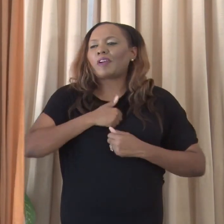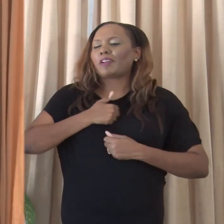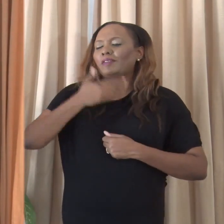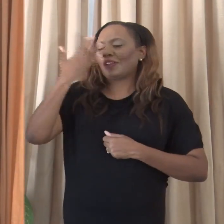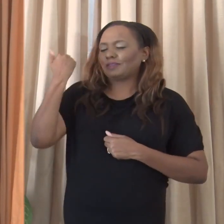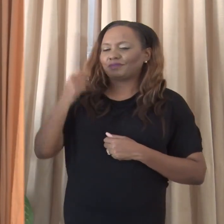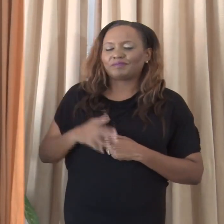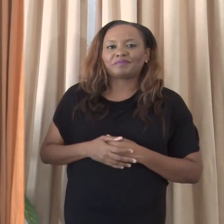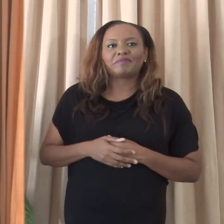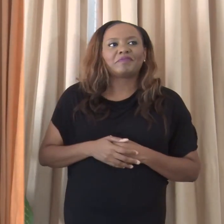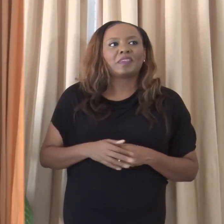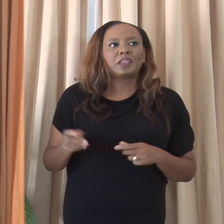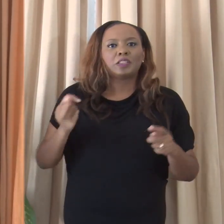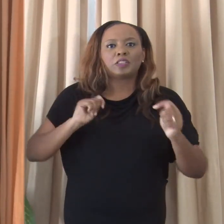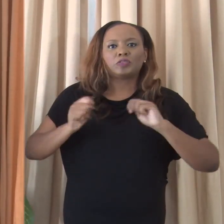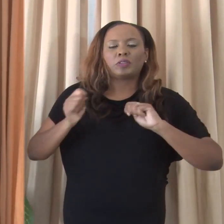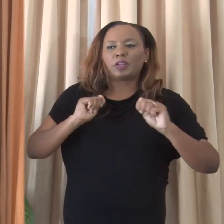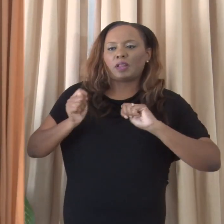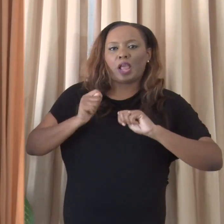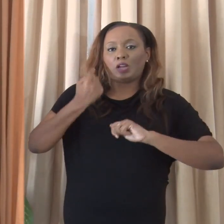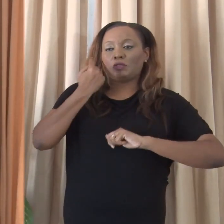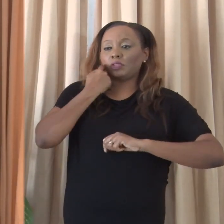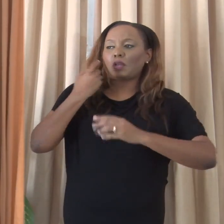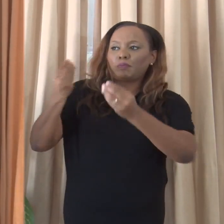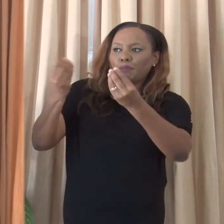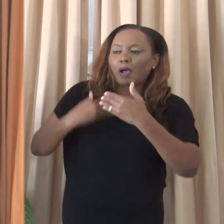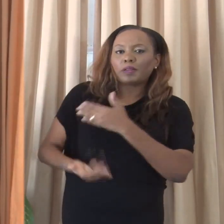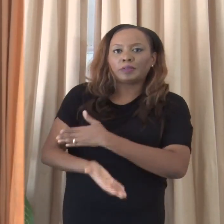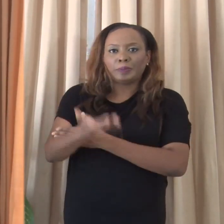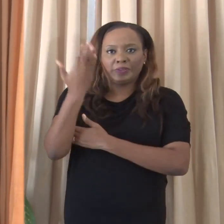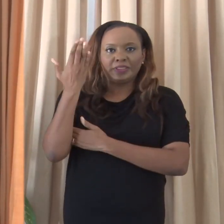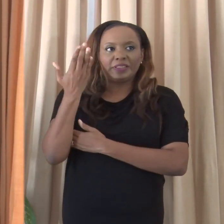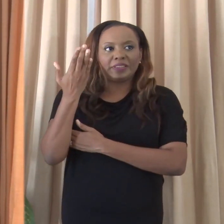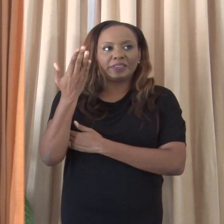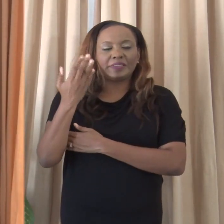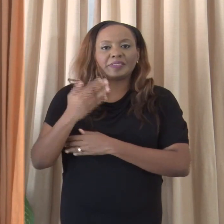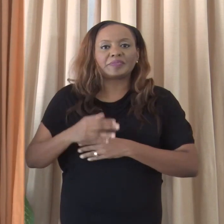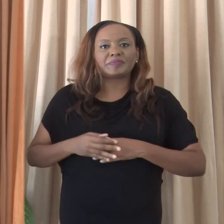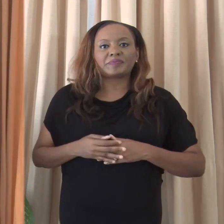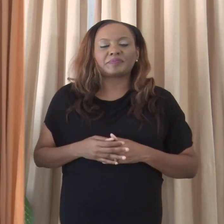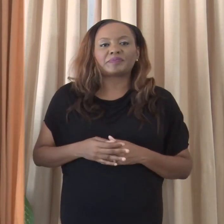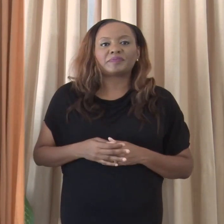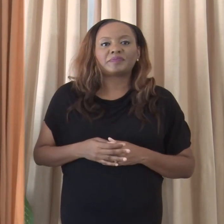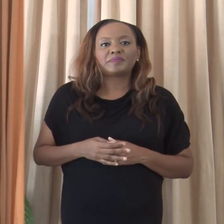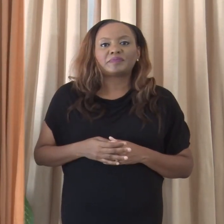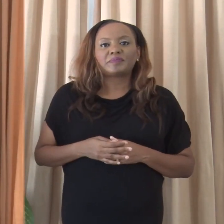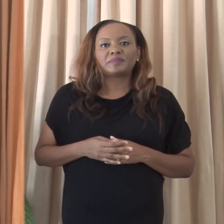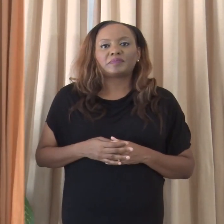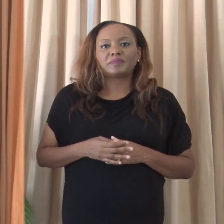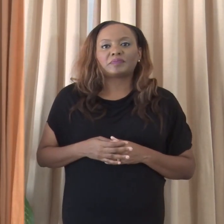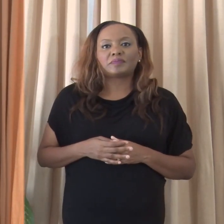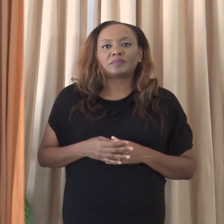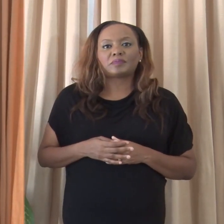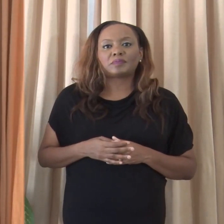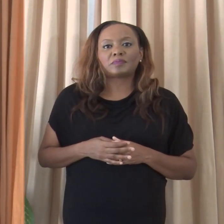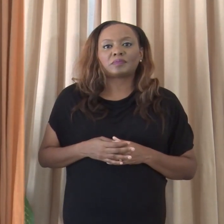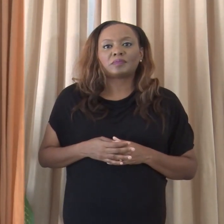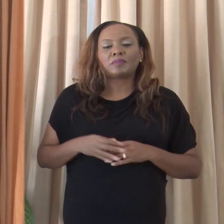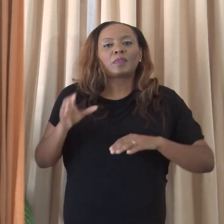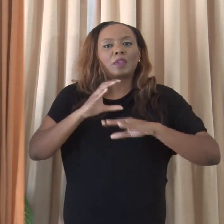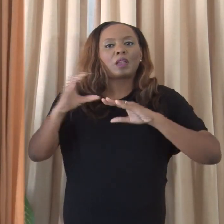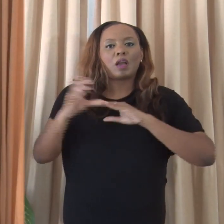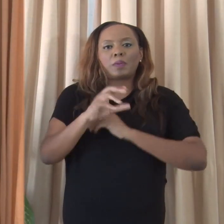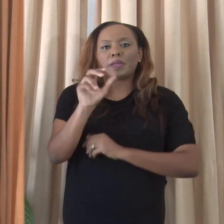Trinidad, I think, has issued some comment early this morning. I was made aware of it, to the effect that they may also make adjustments